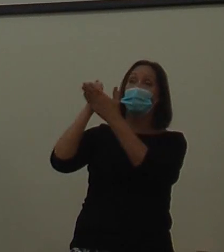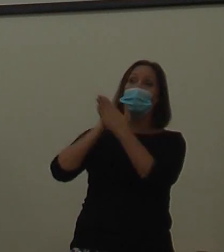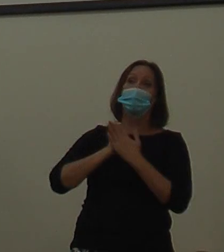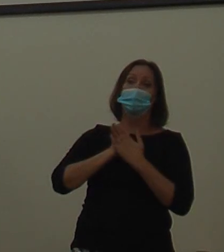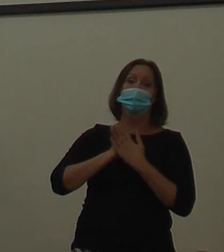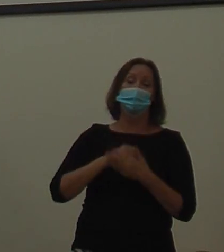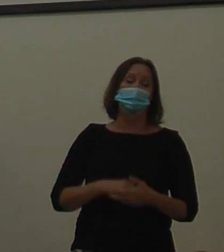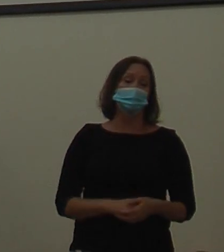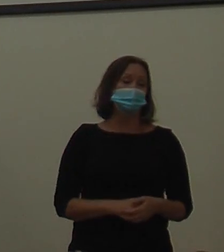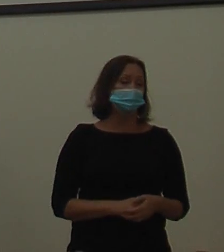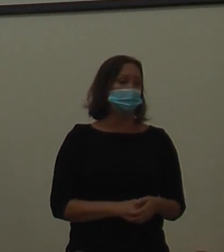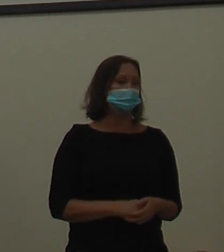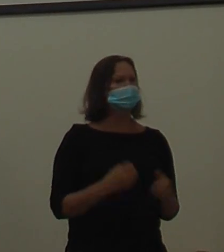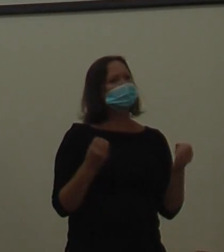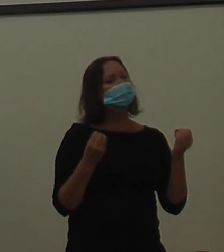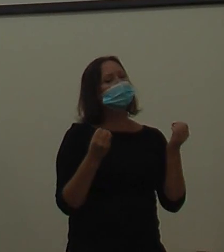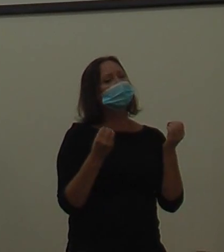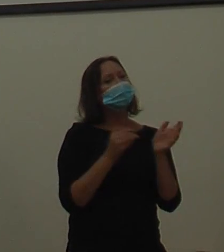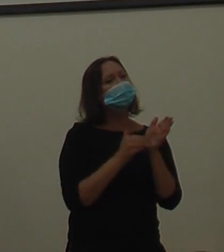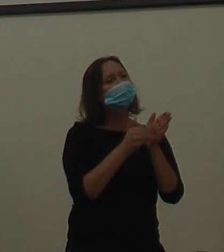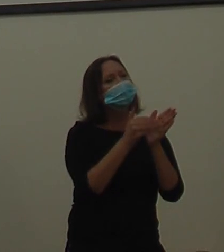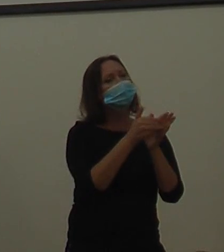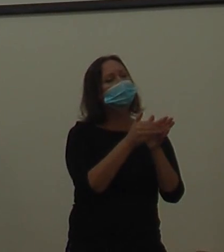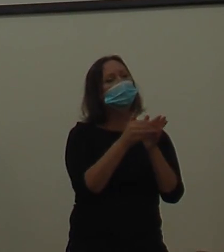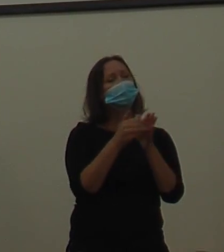How many times do we call on God?